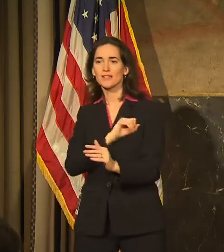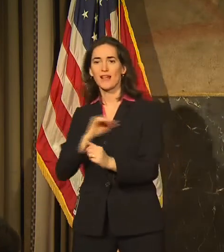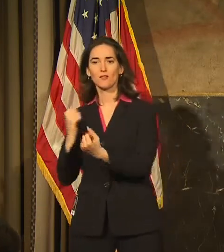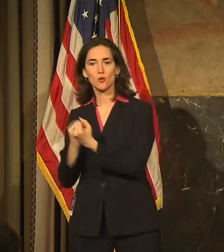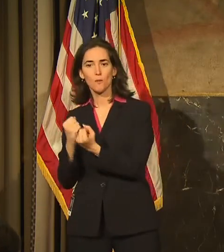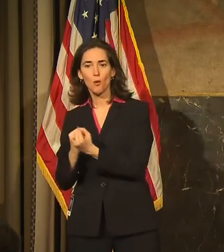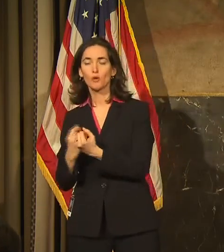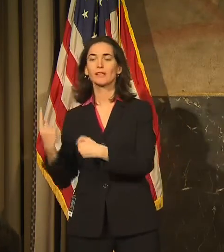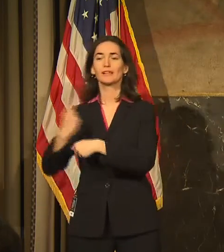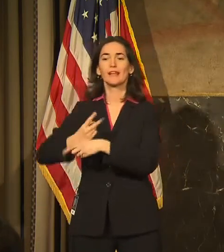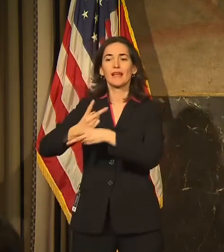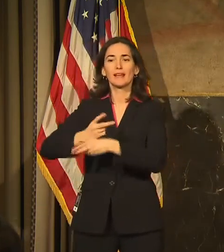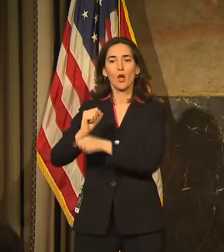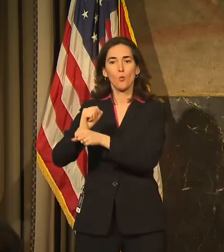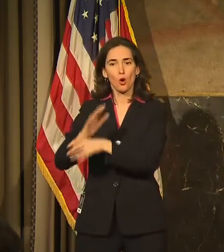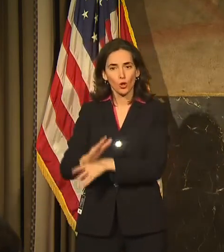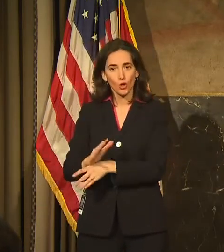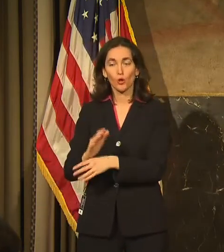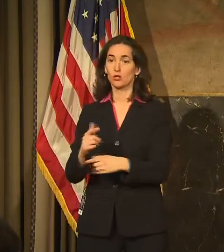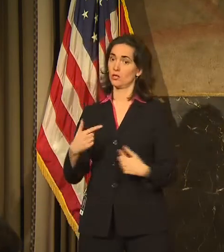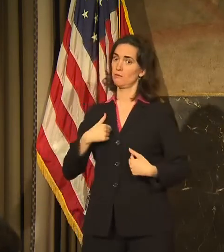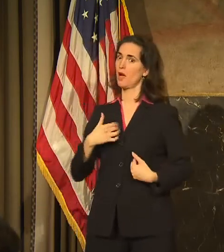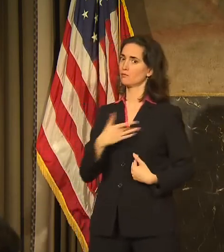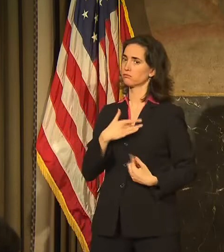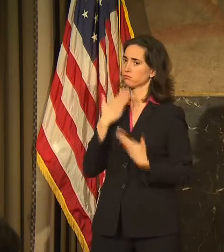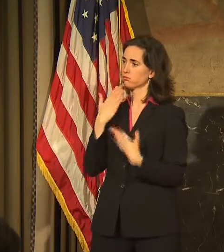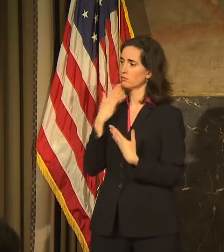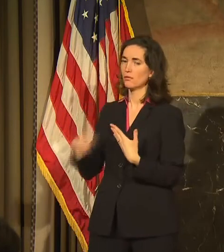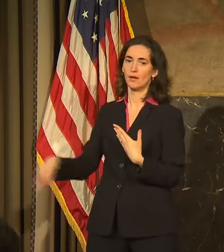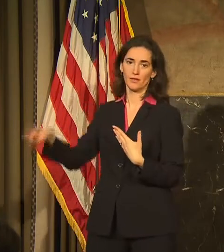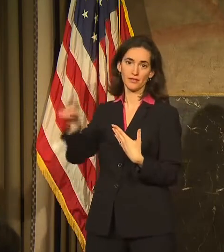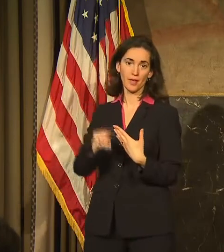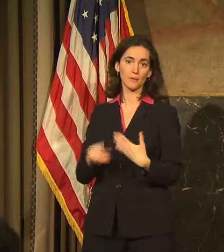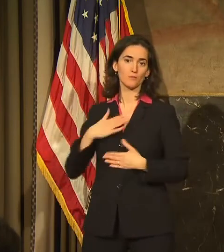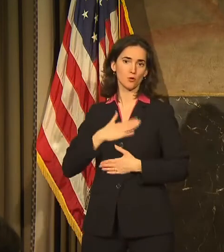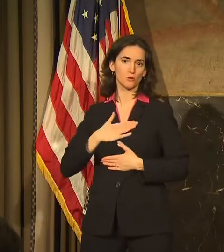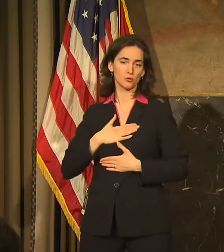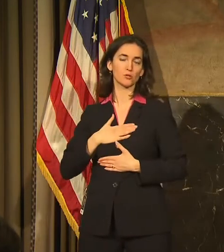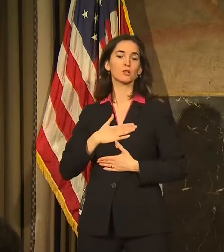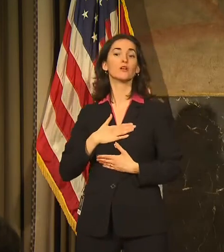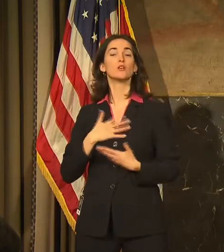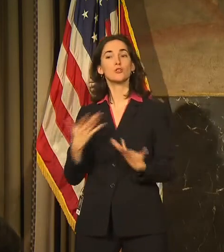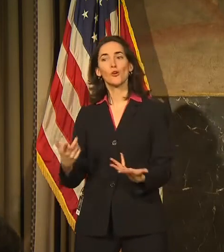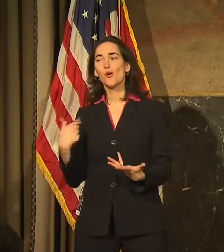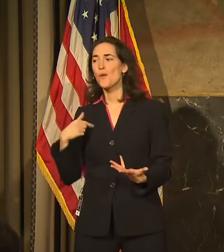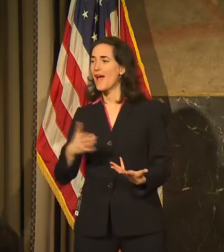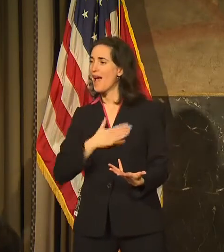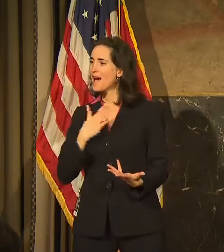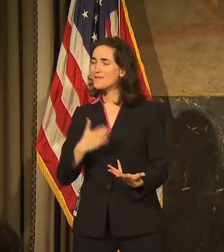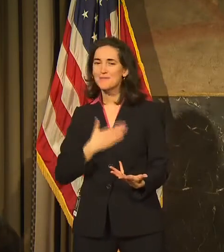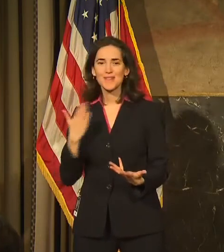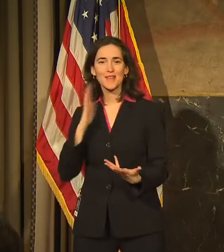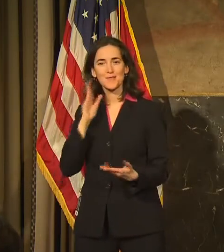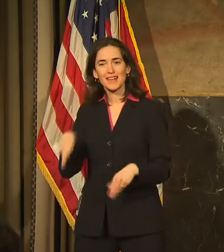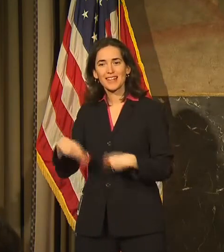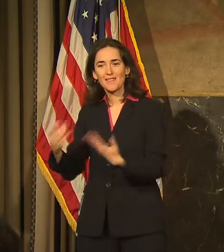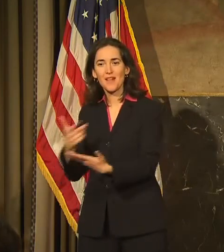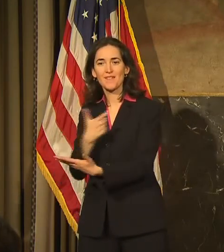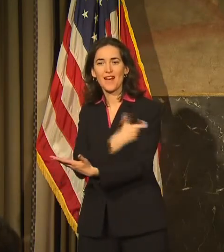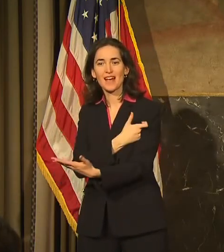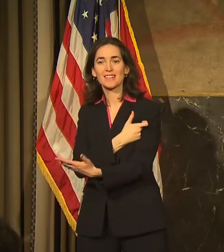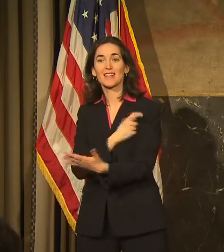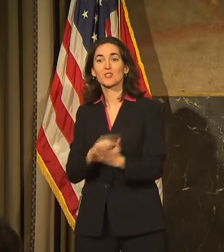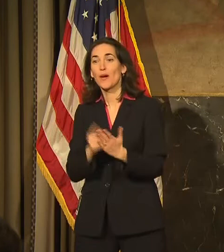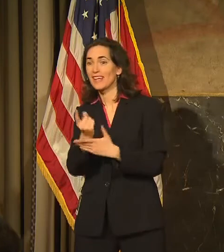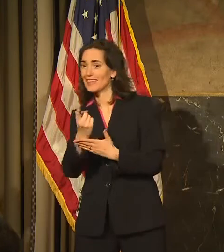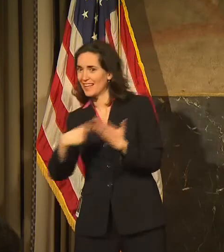daycare workers. I know I certainly do, and therefore very happy that we're going to be offering them vaccines starting